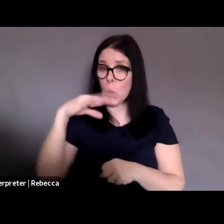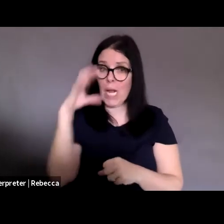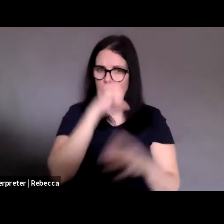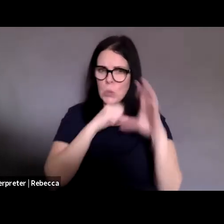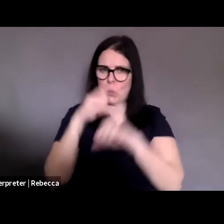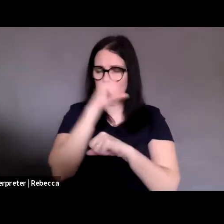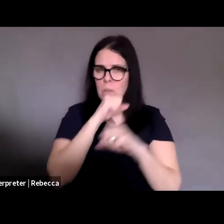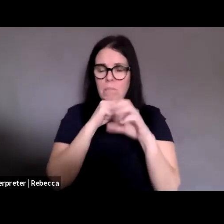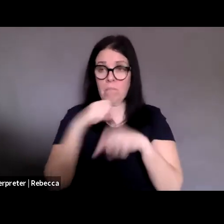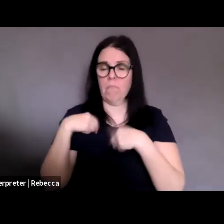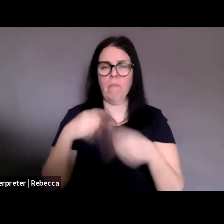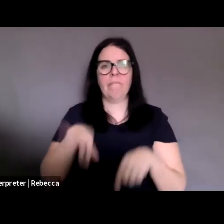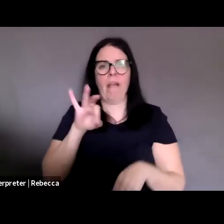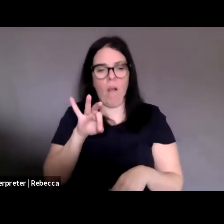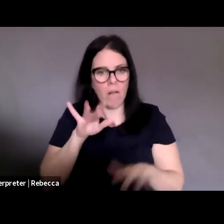commonly been wrong.